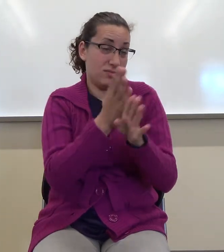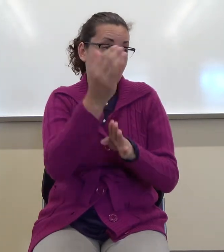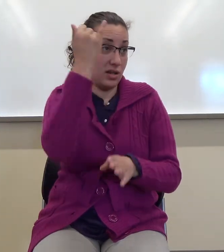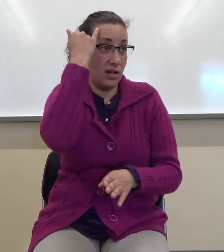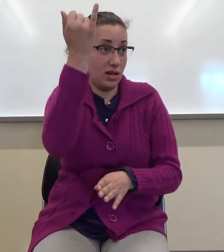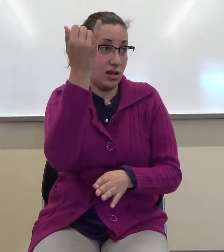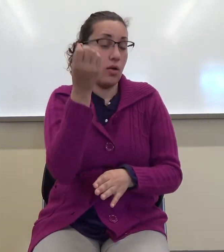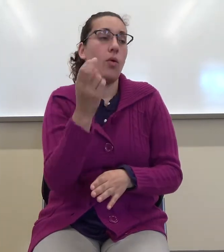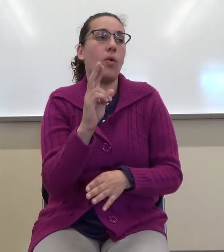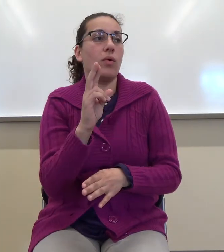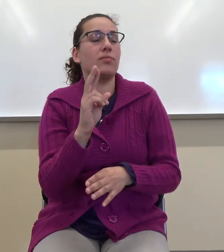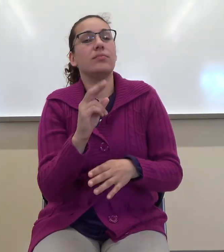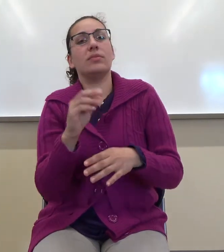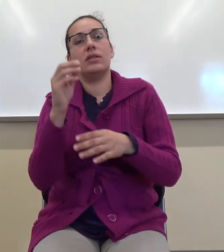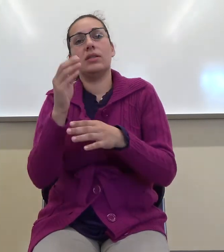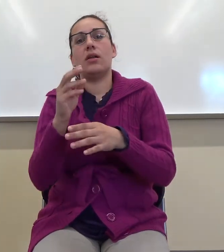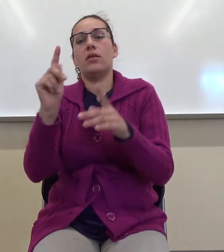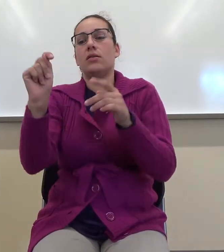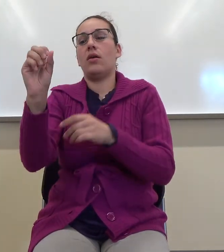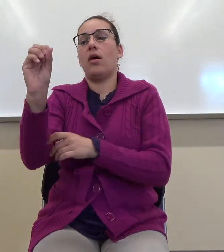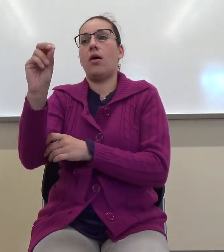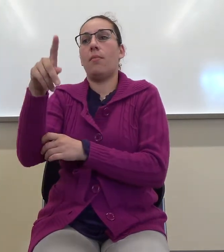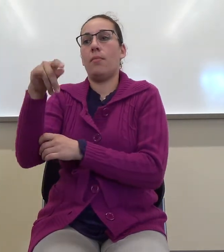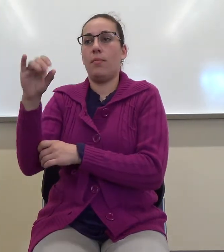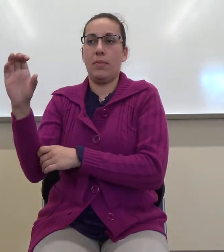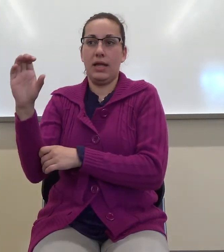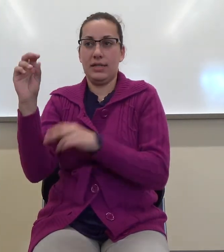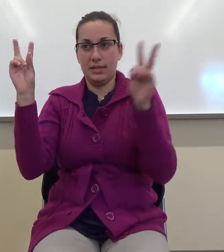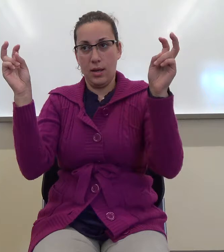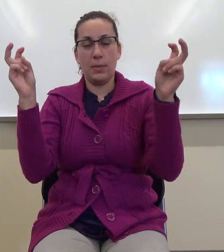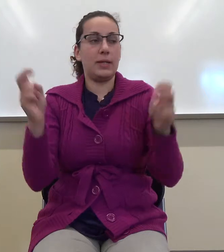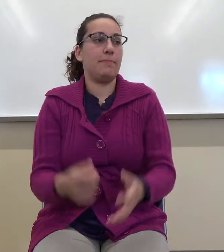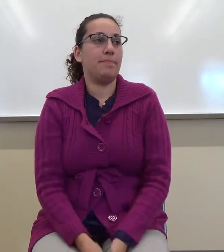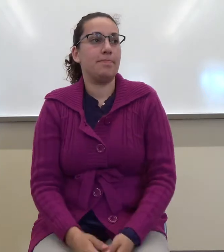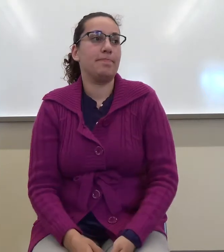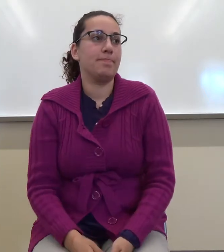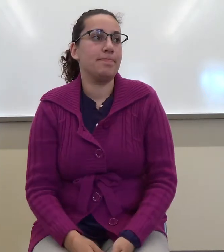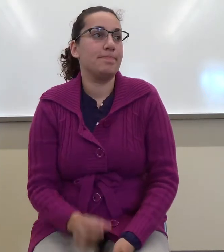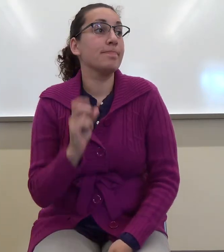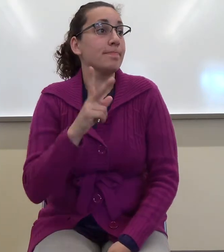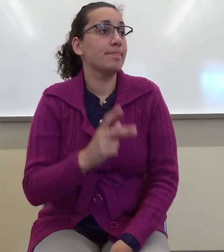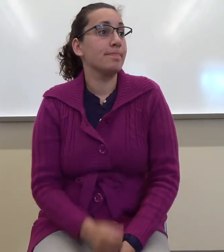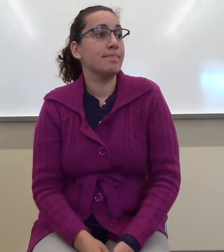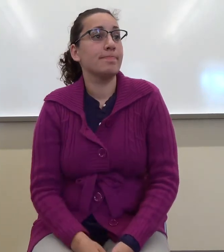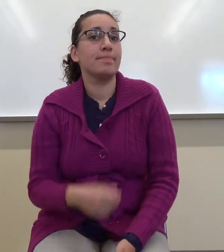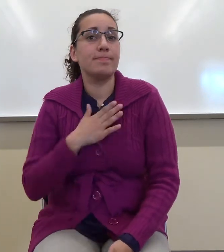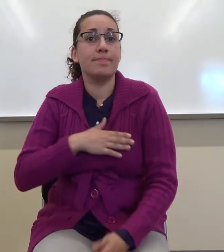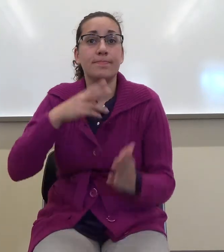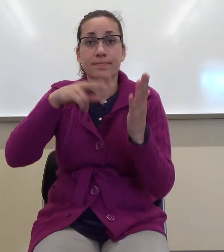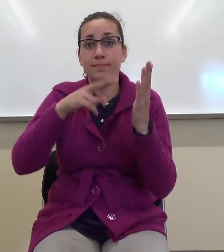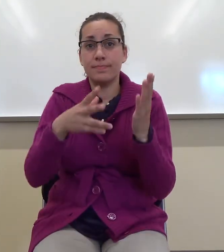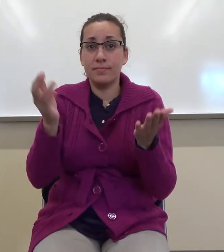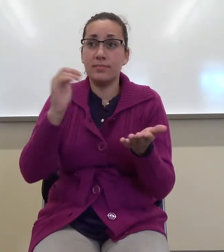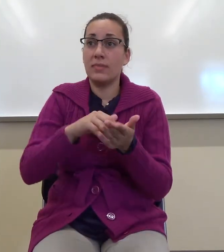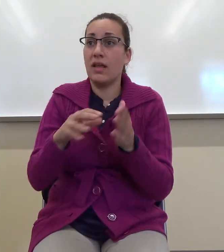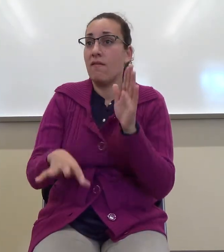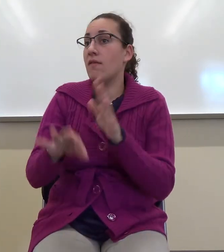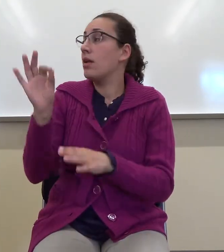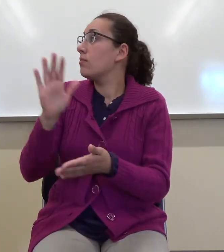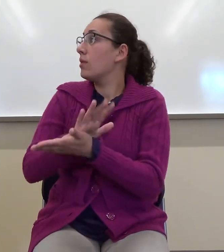topic sentence. Okay, so go back to this, find it, even if you think you're not